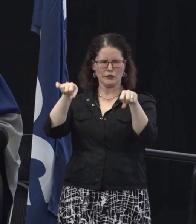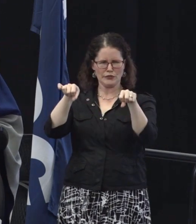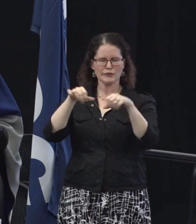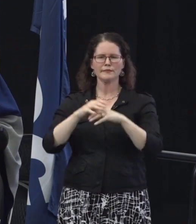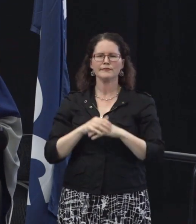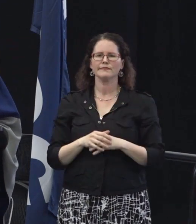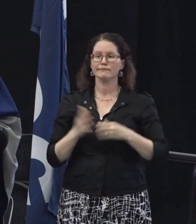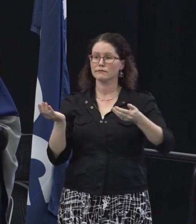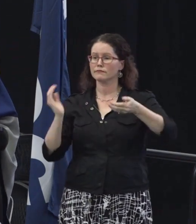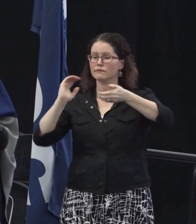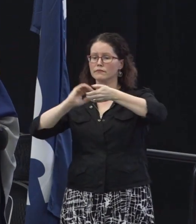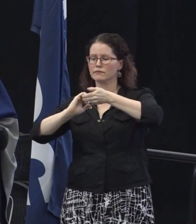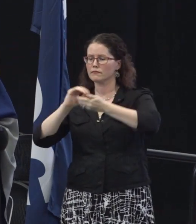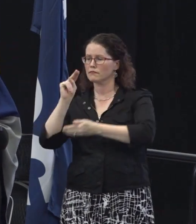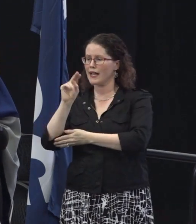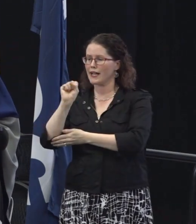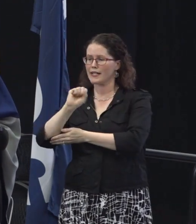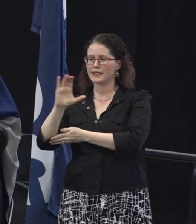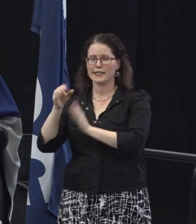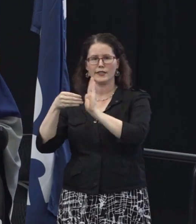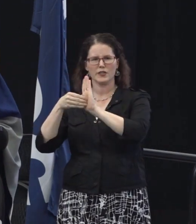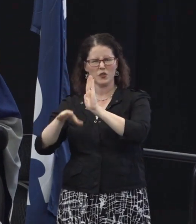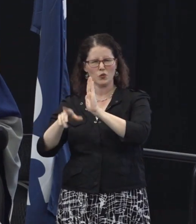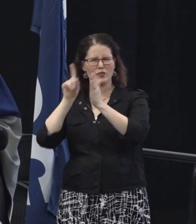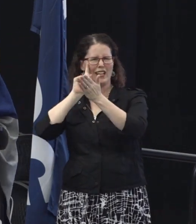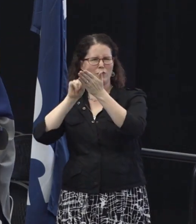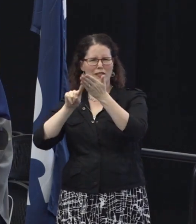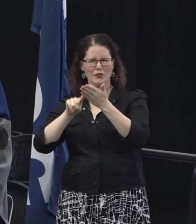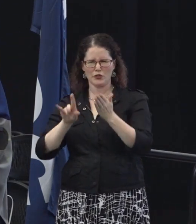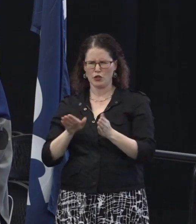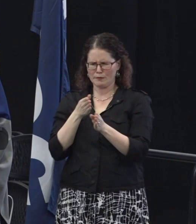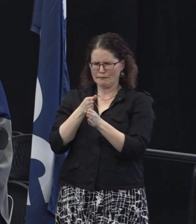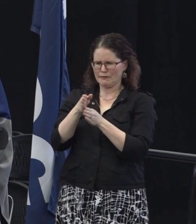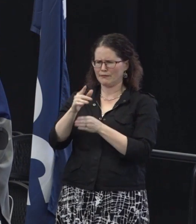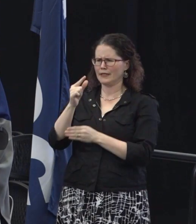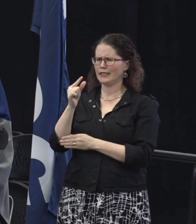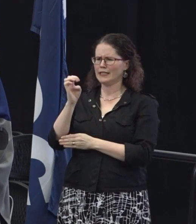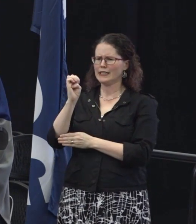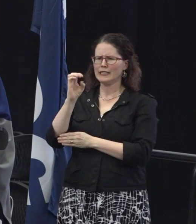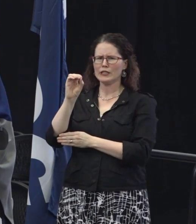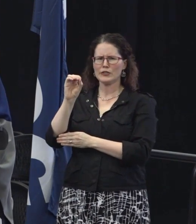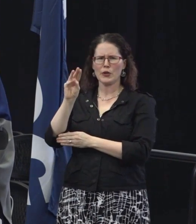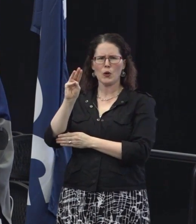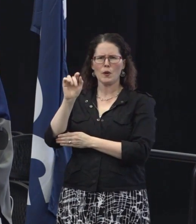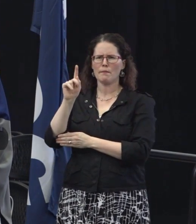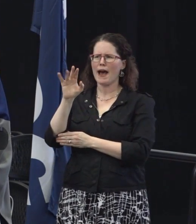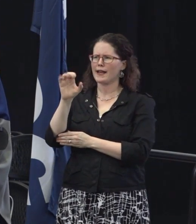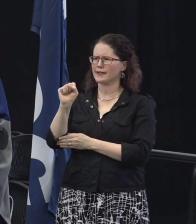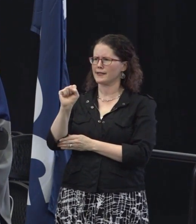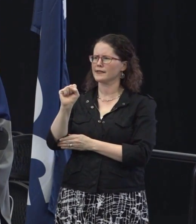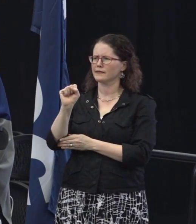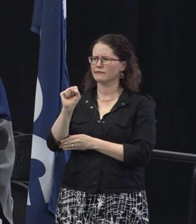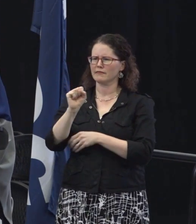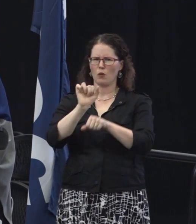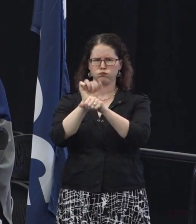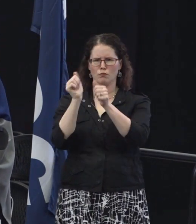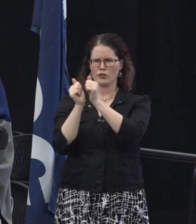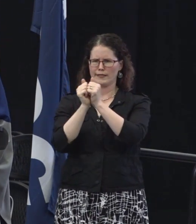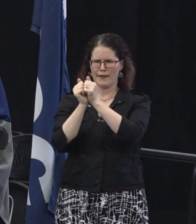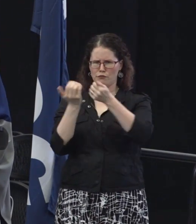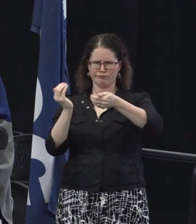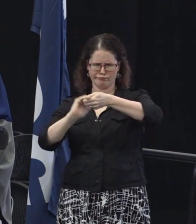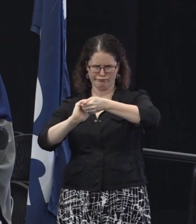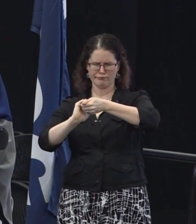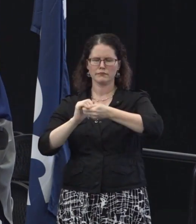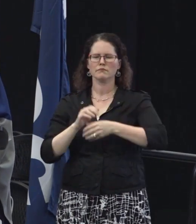NSCC students and researchers in the area of geomatics, and soon after returning to Earth, we presented